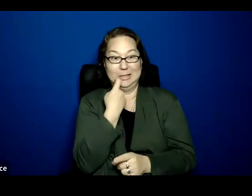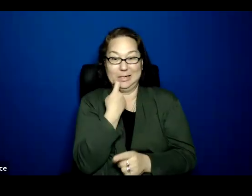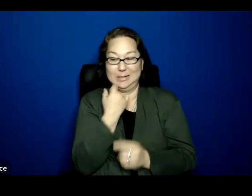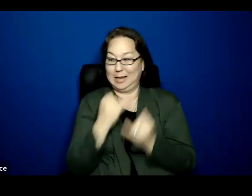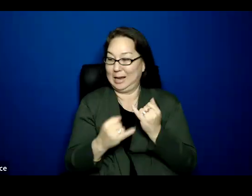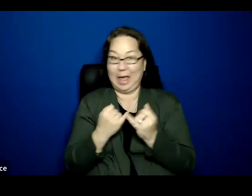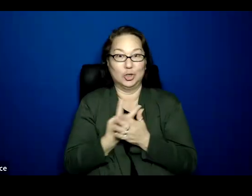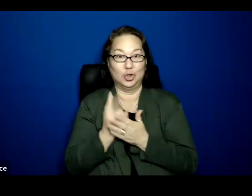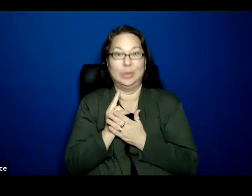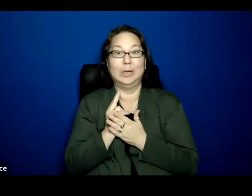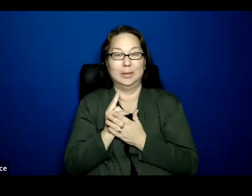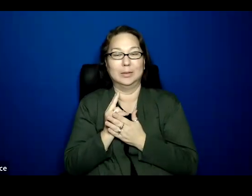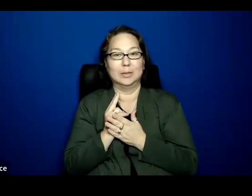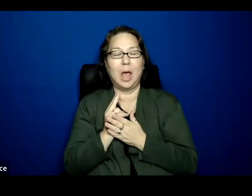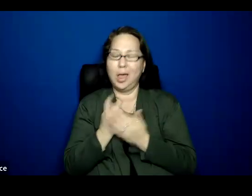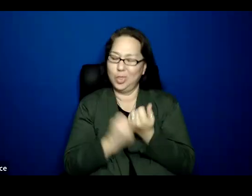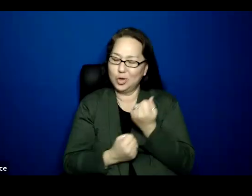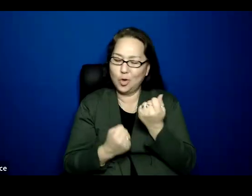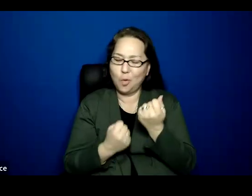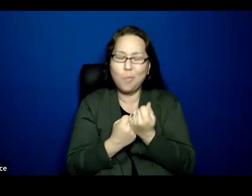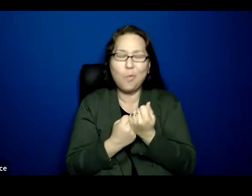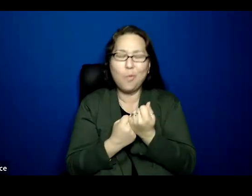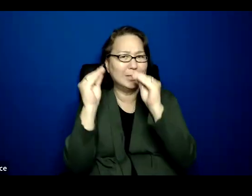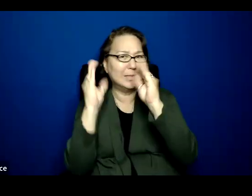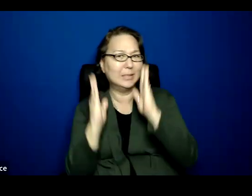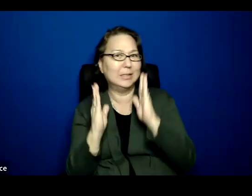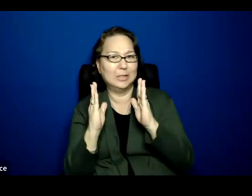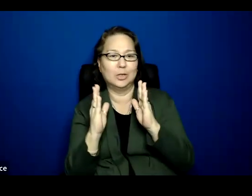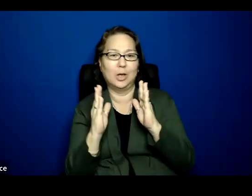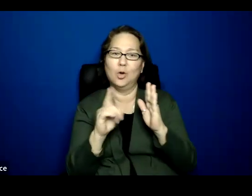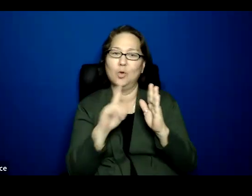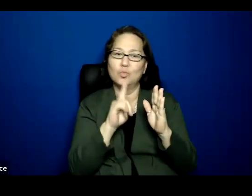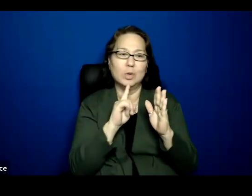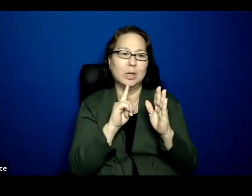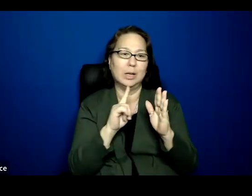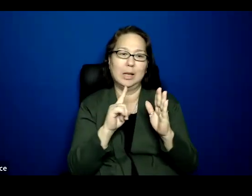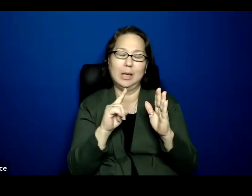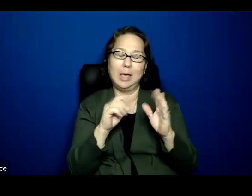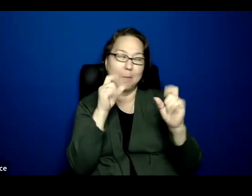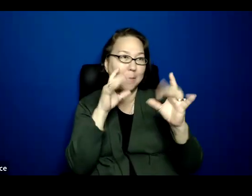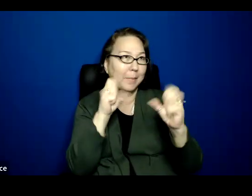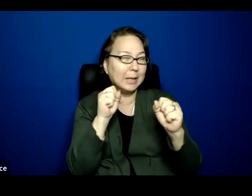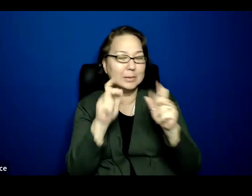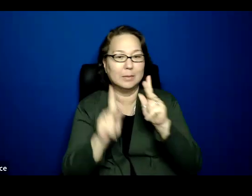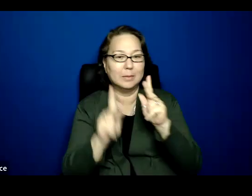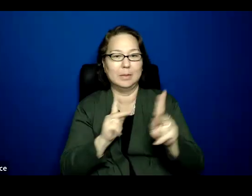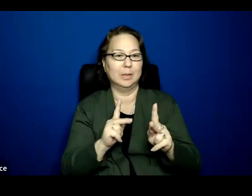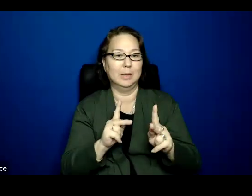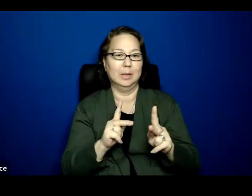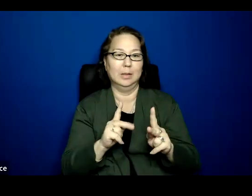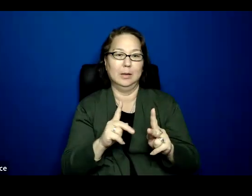school support and the teachers, they are very amazing people. They are great support to the community, to